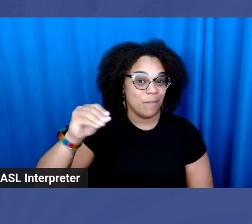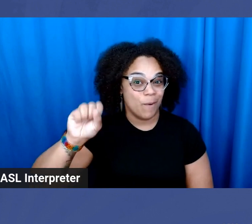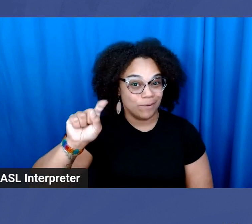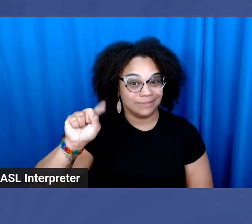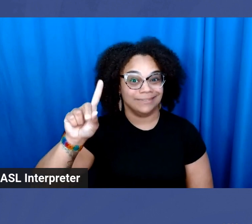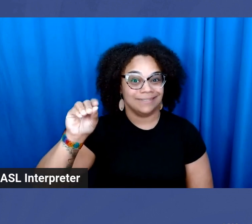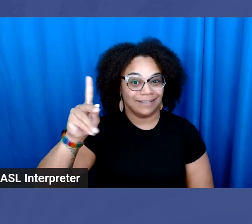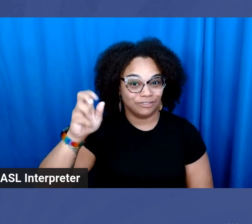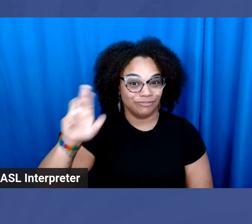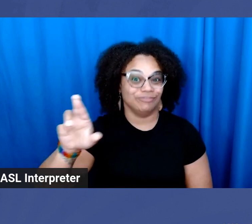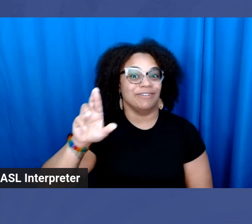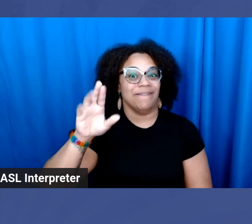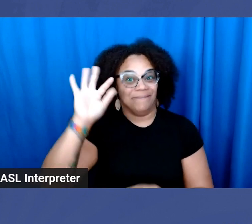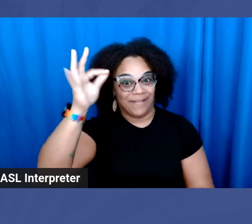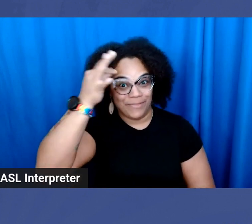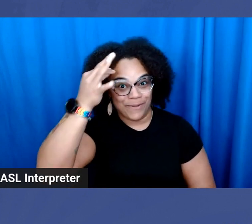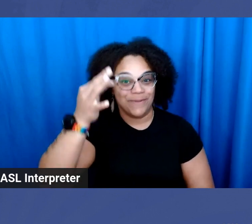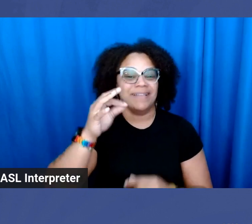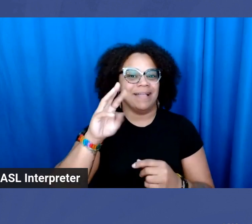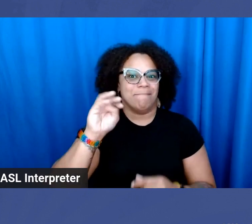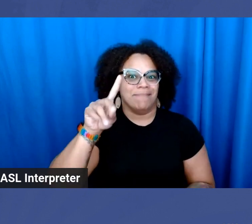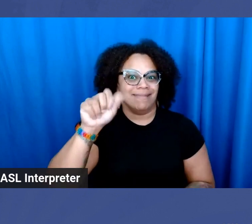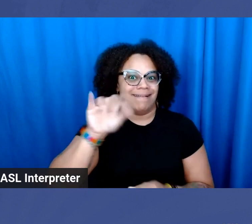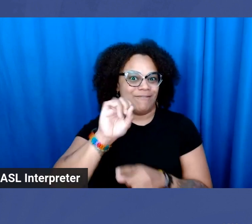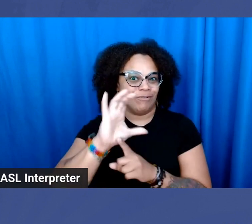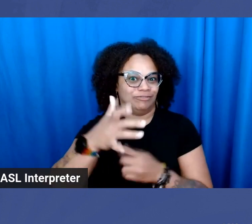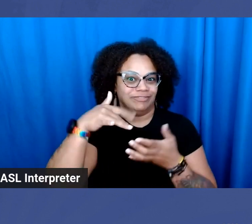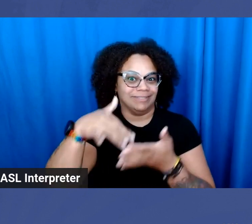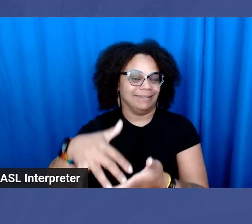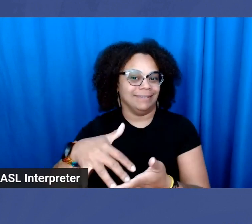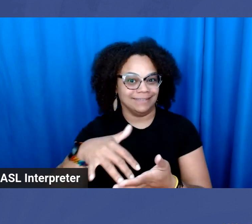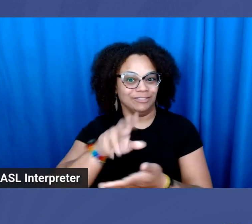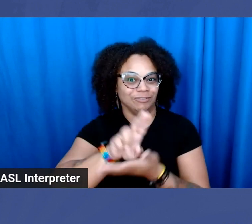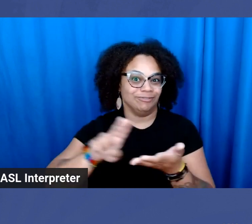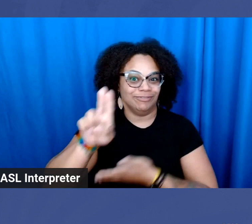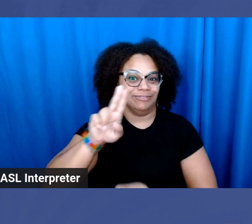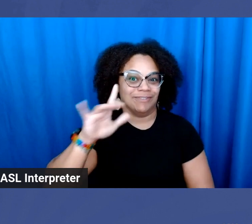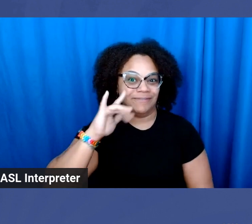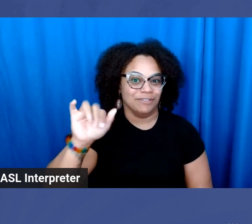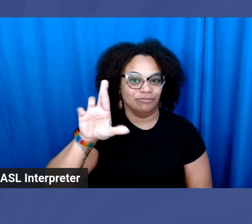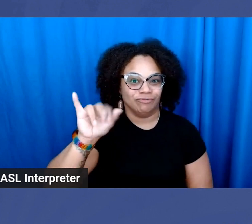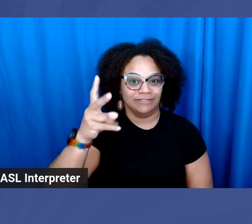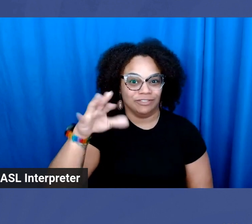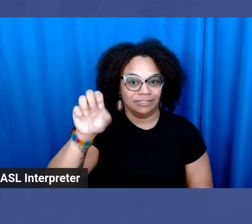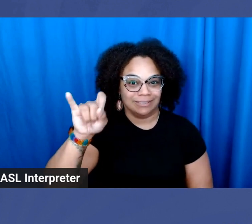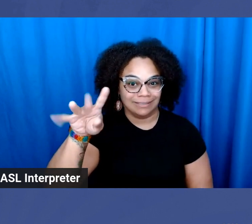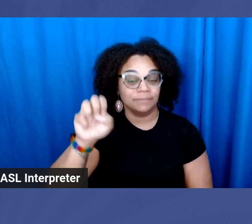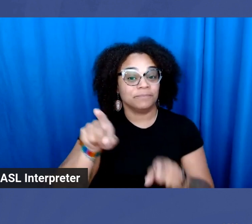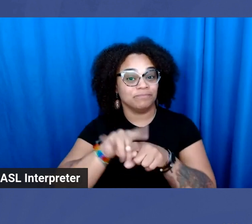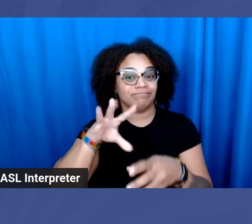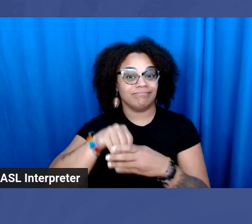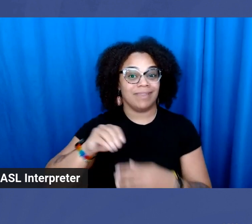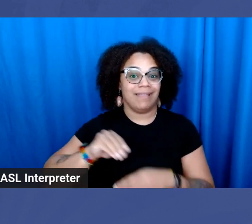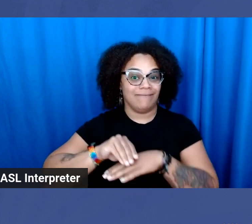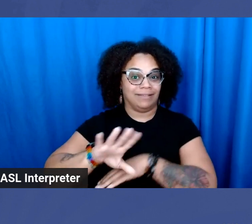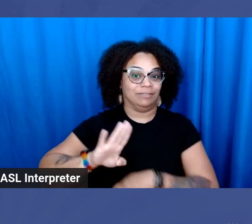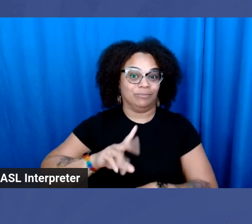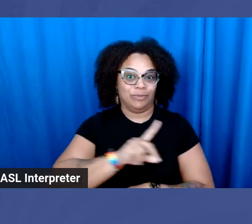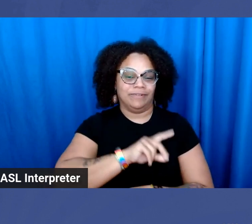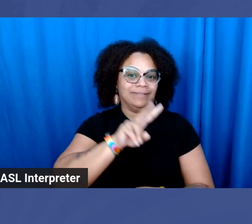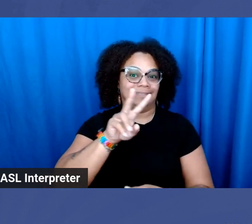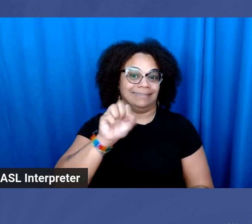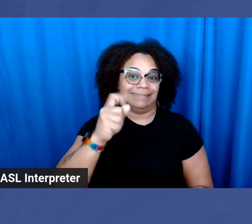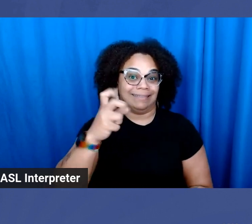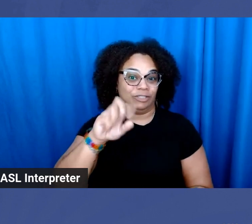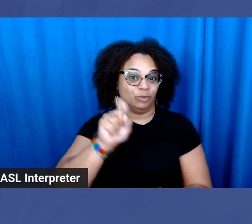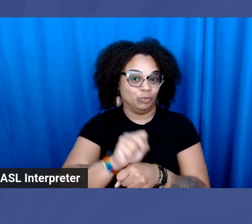Cultural Studies at the University of California, Riverside, and she is on the advisory board of the Sex Workers Outreach Project, Los